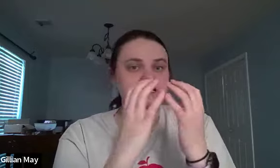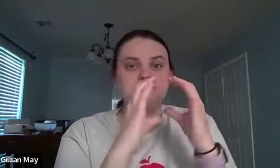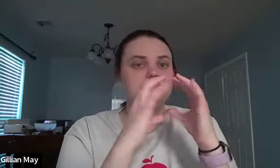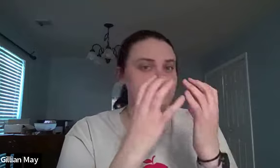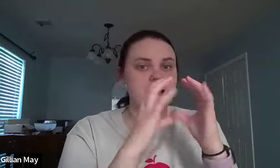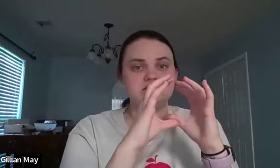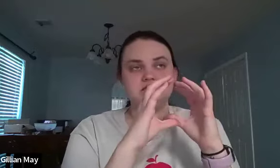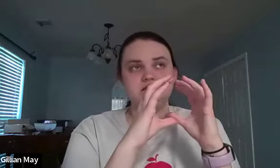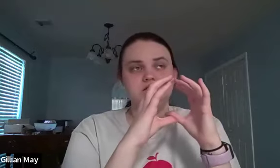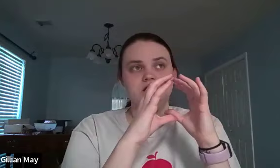team, class,